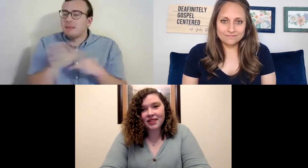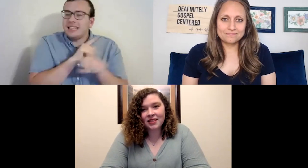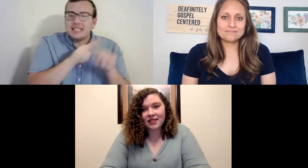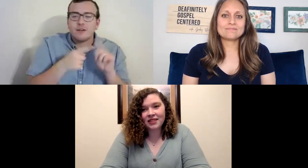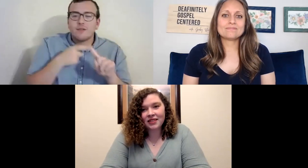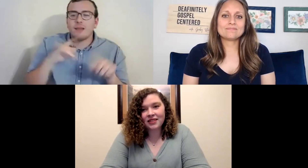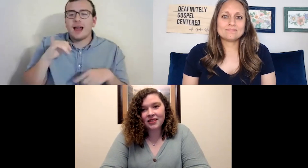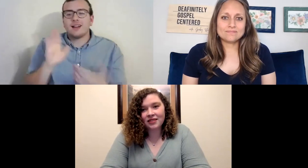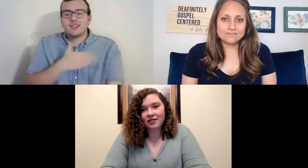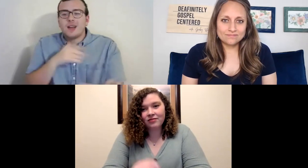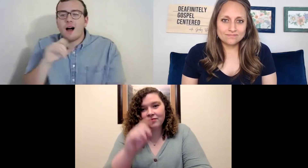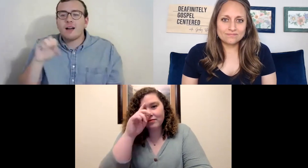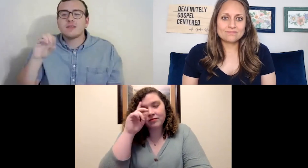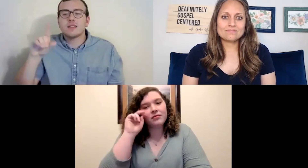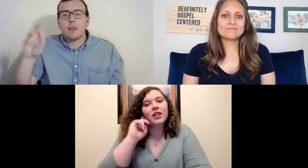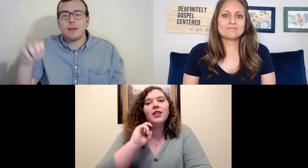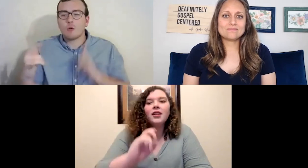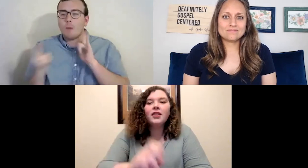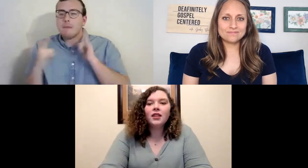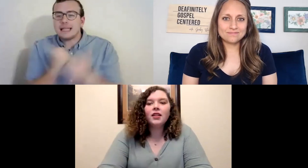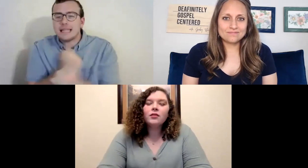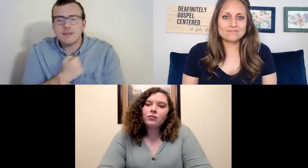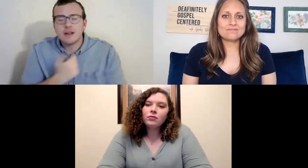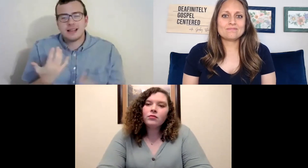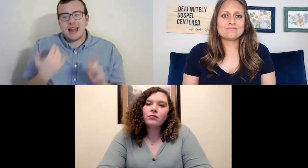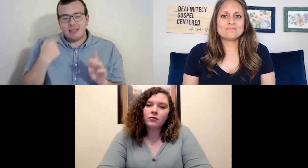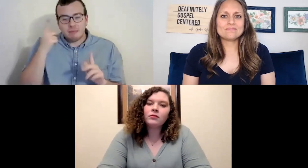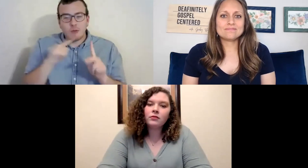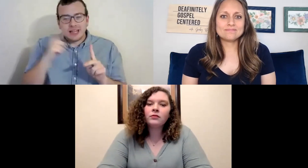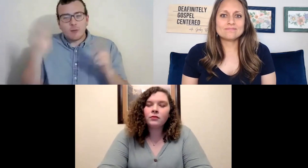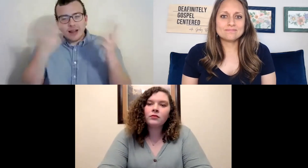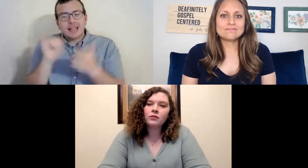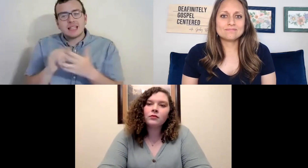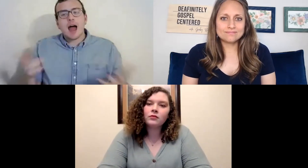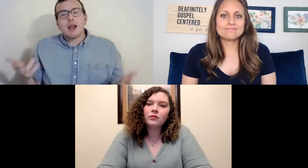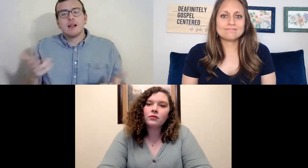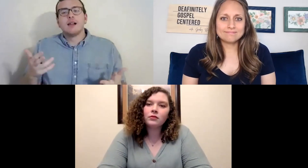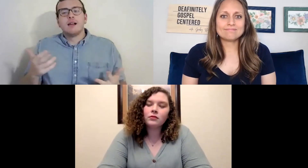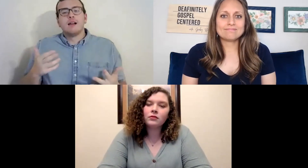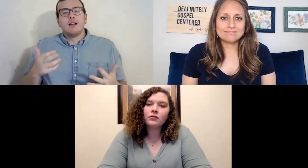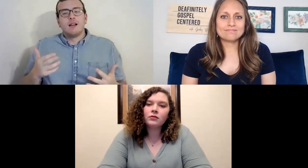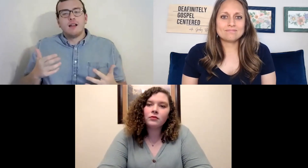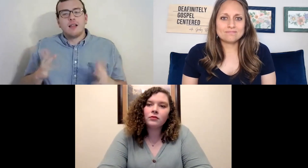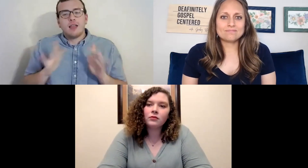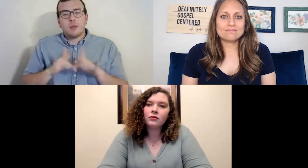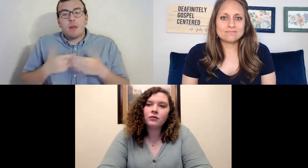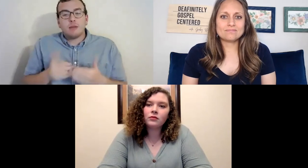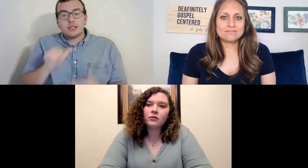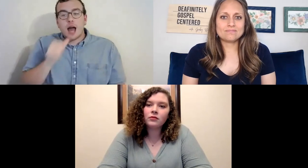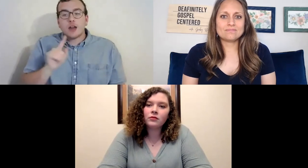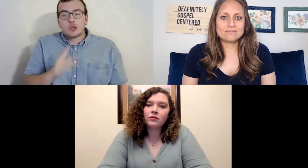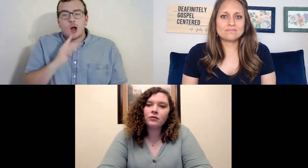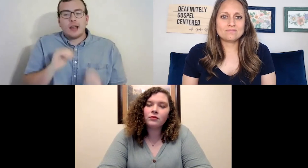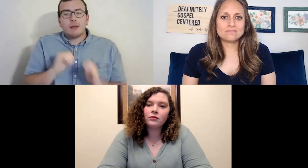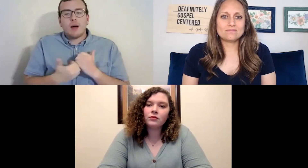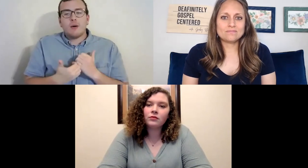types of love biblically. It's not just talking about like a spousal love like it is in American culture today, but there is